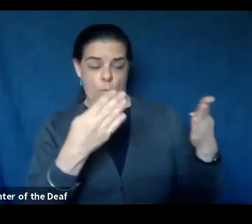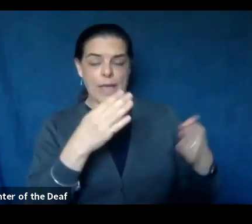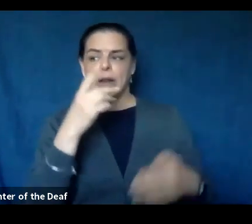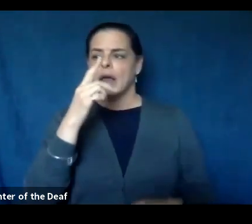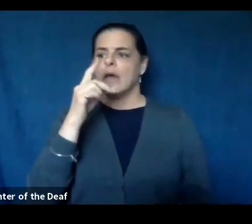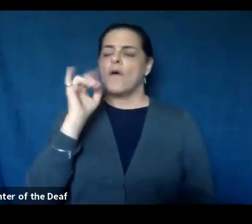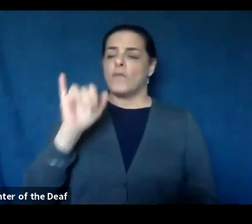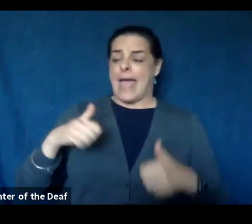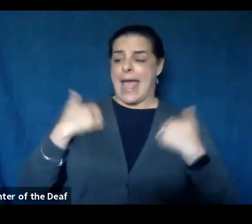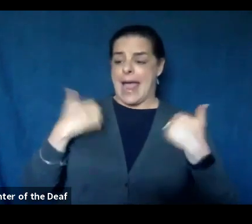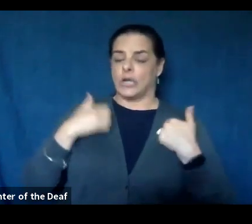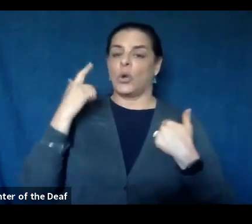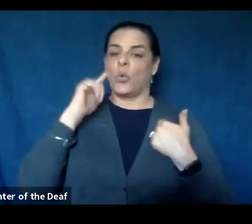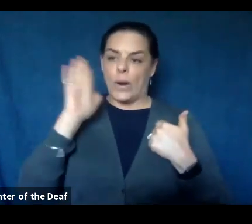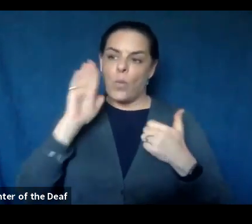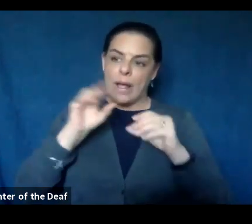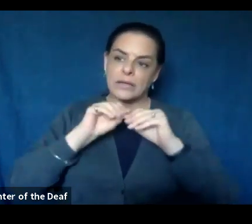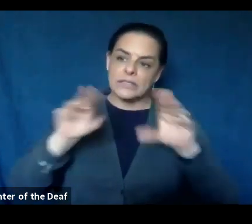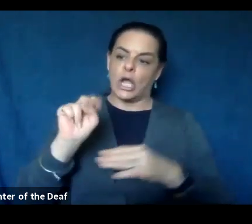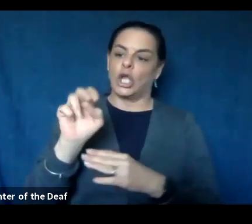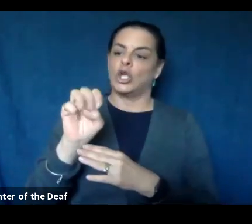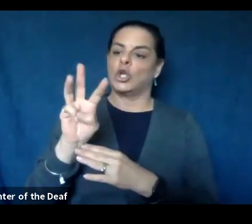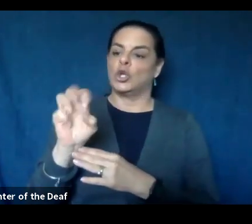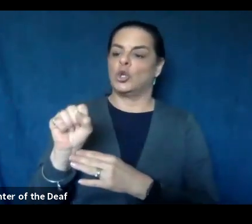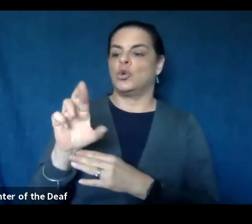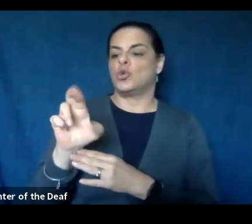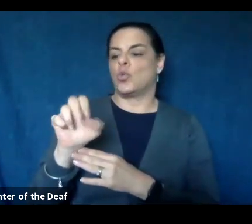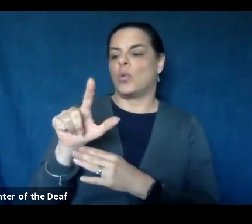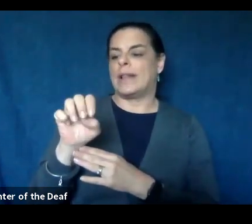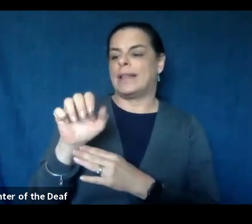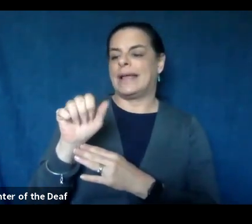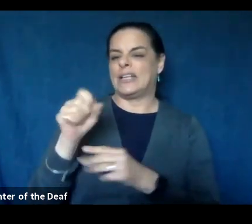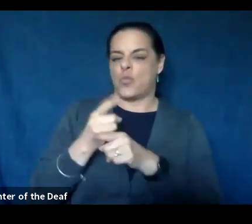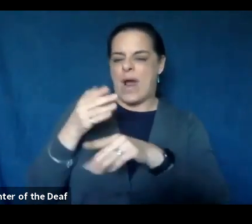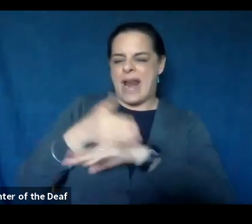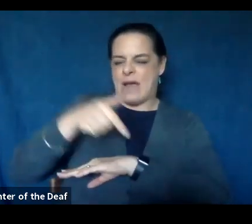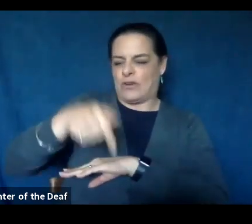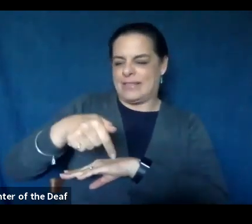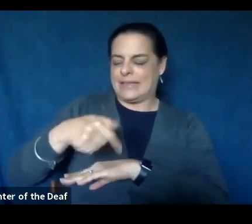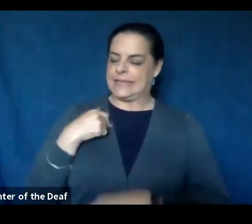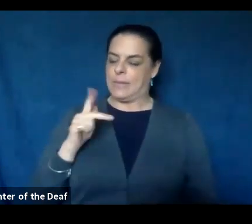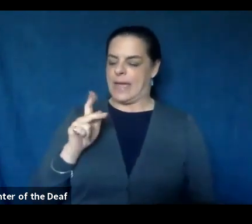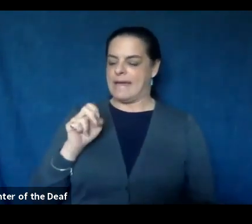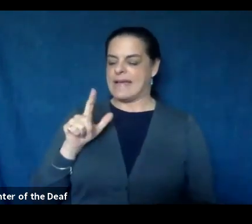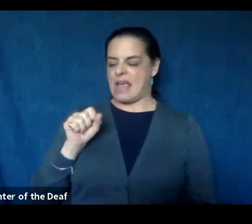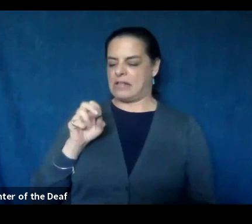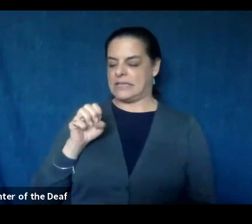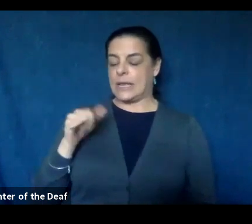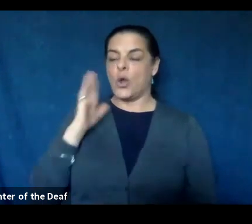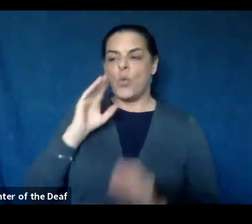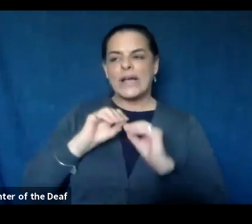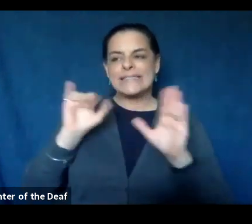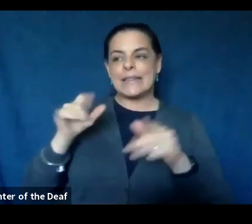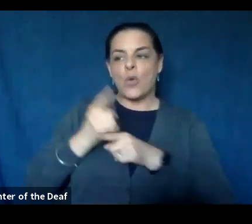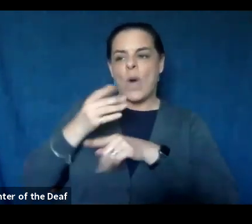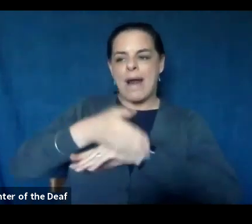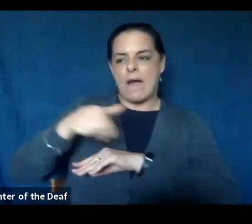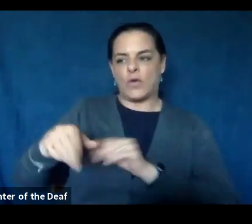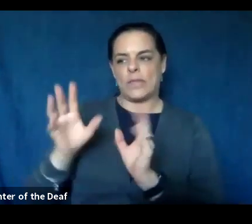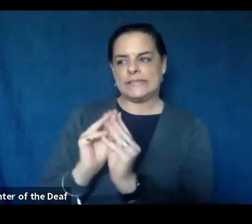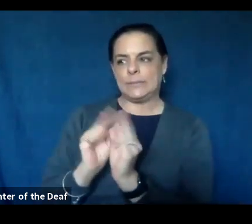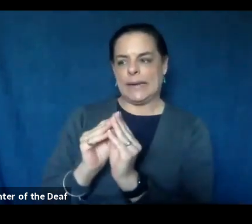out a news release just after this with the address. I'm sorry, this is Kelsey off the screen, but we'll be sending that out momentarily after this media